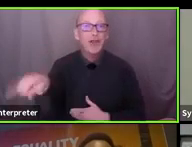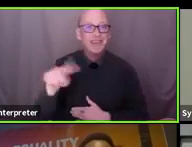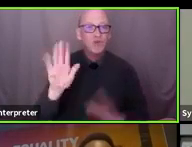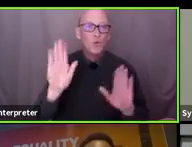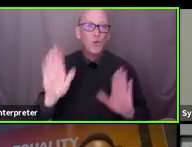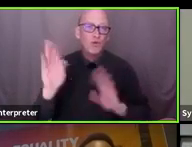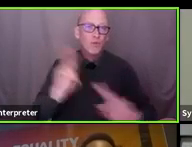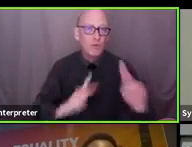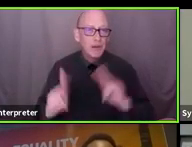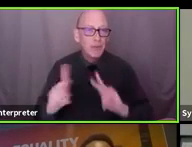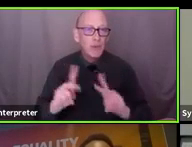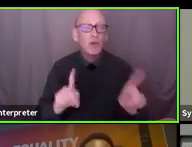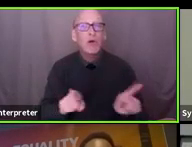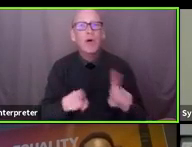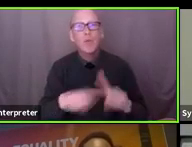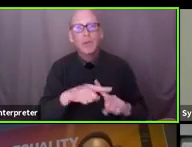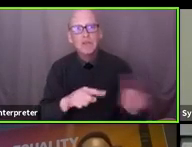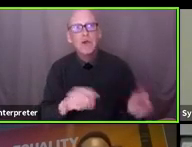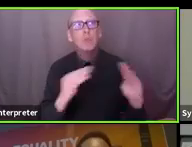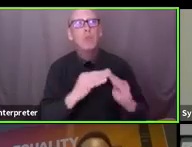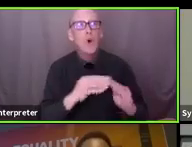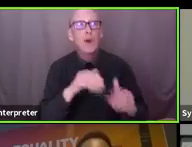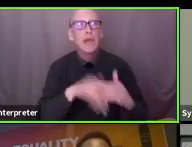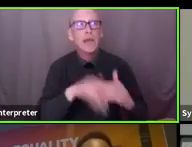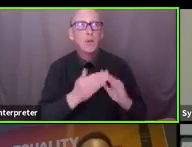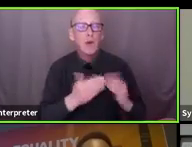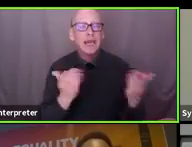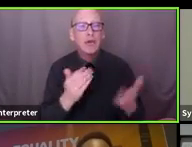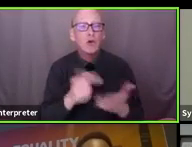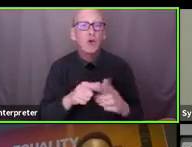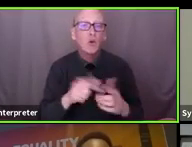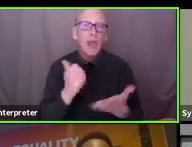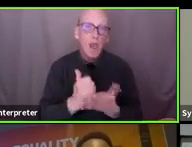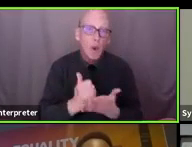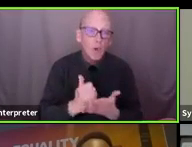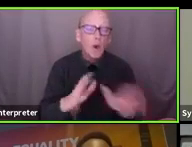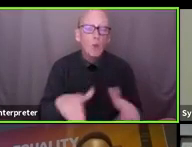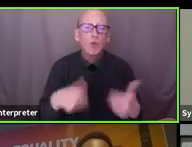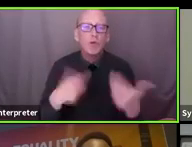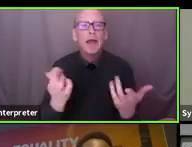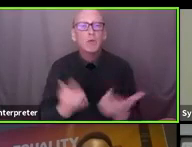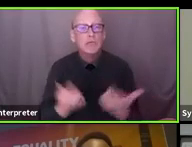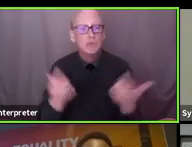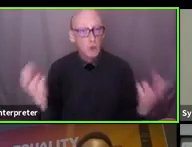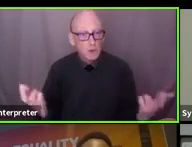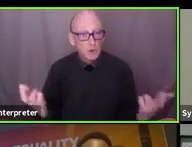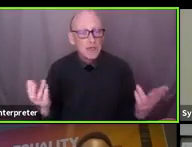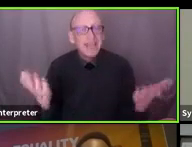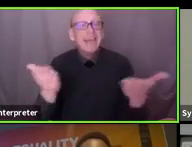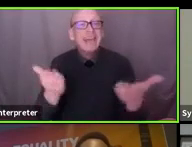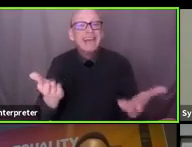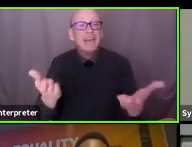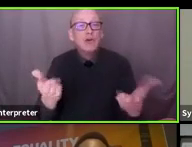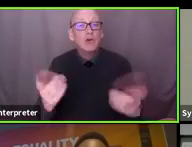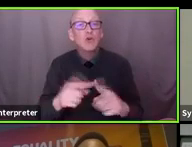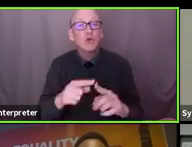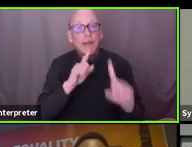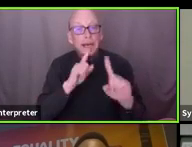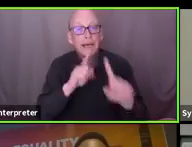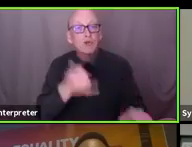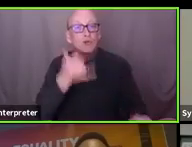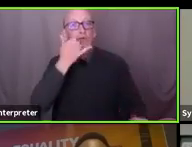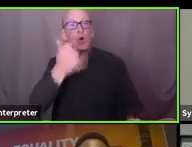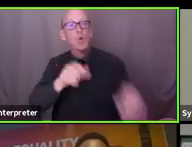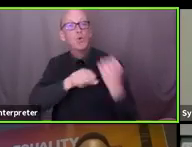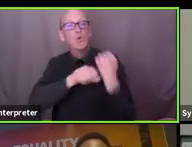many others in our community are here to help, are here to provide you resources, and are here to be able to answer the phone